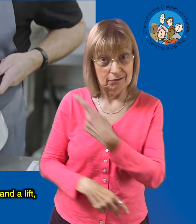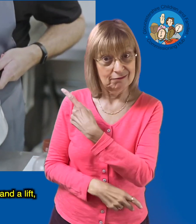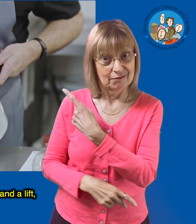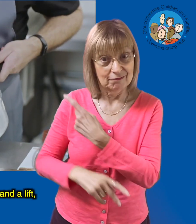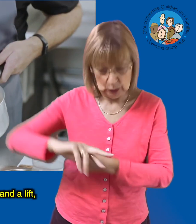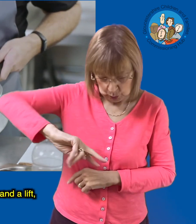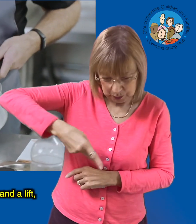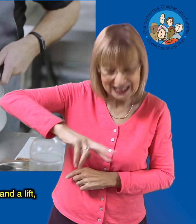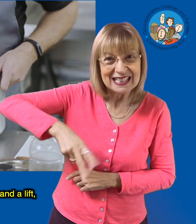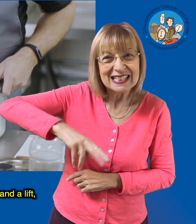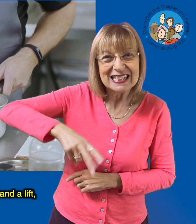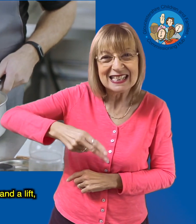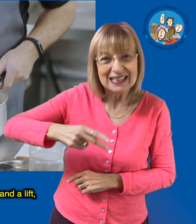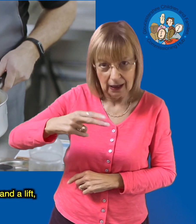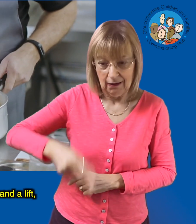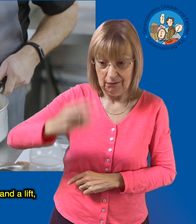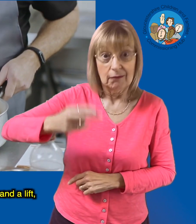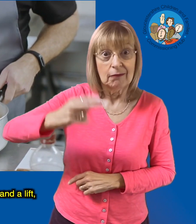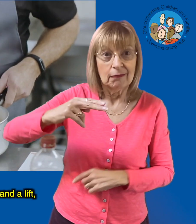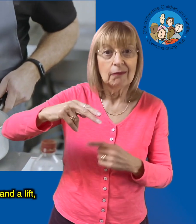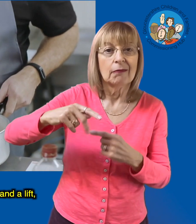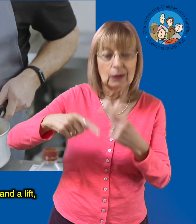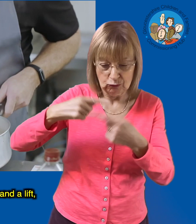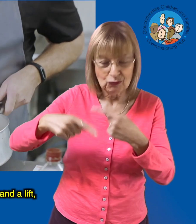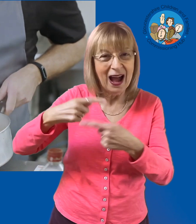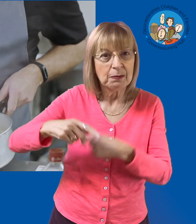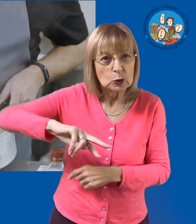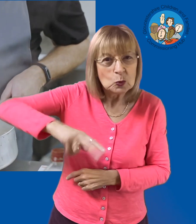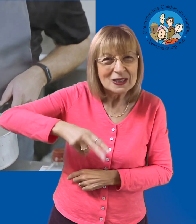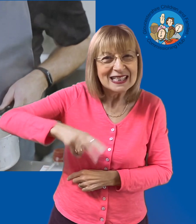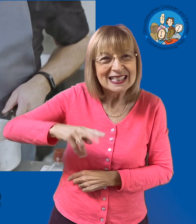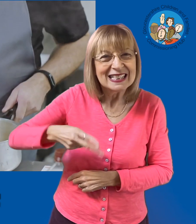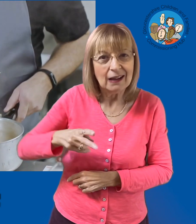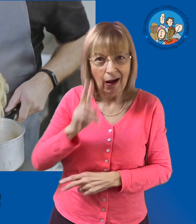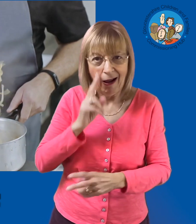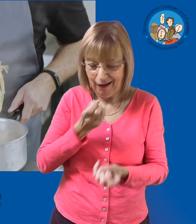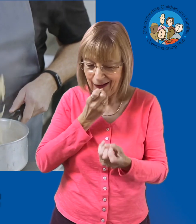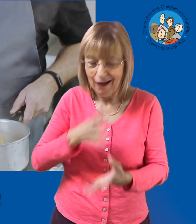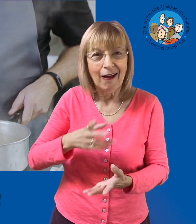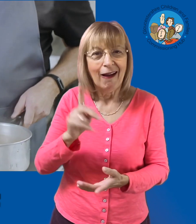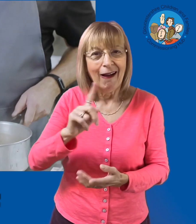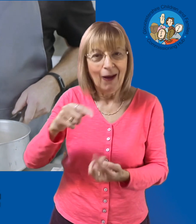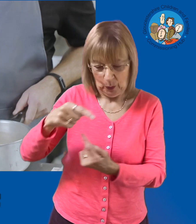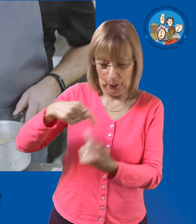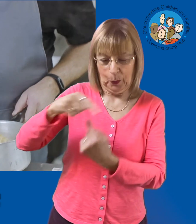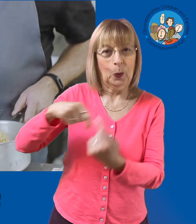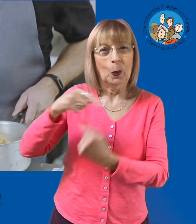just put it in, give it a little bit of a twist and a lift, and that makes a nice curler